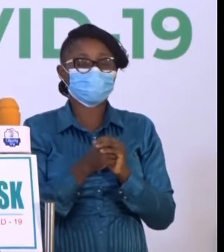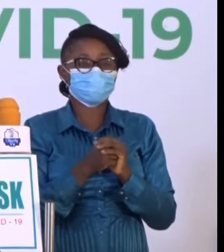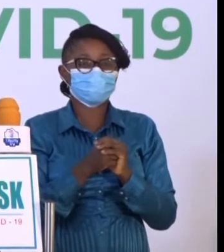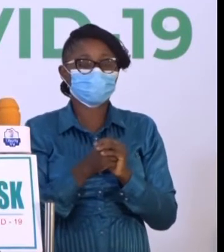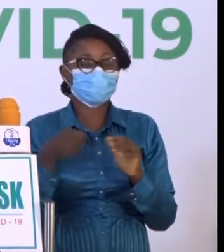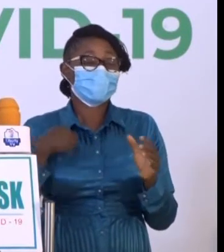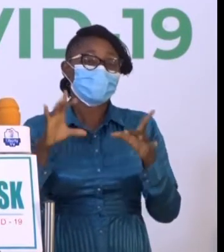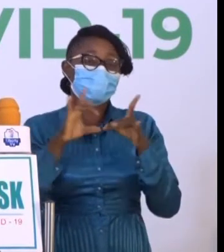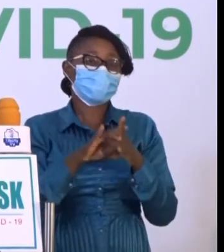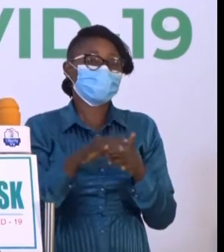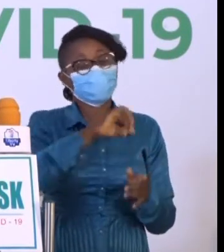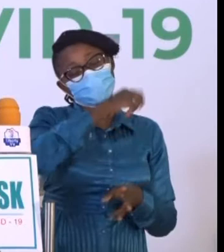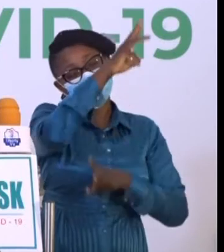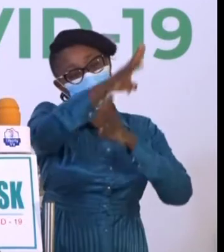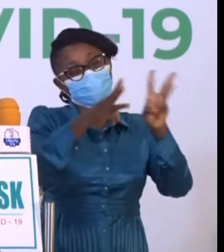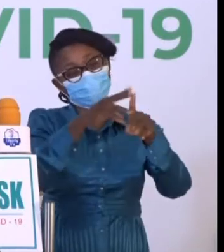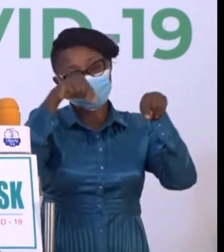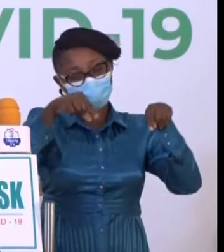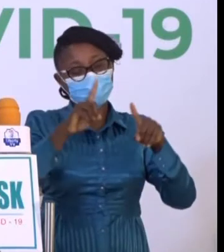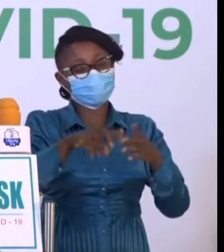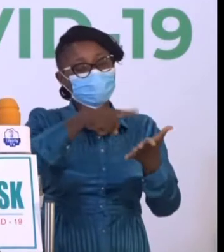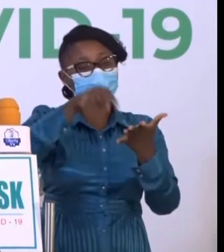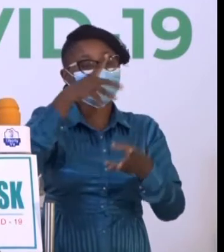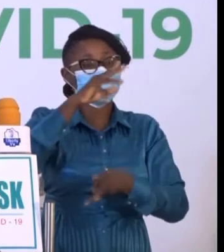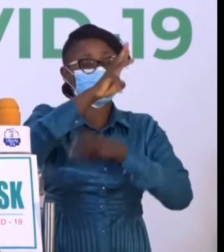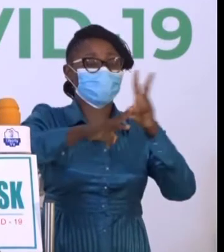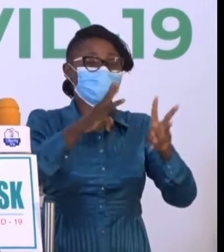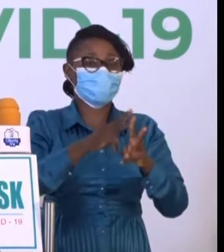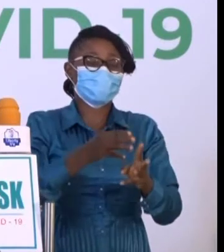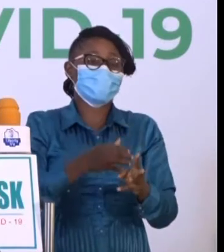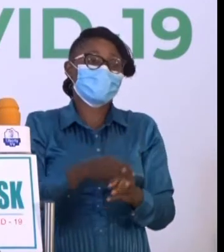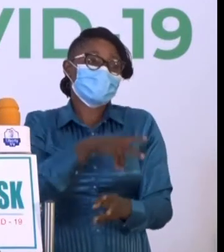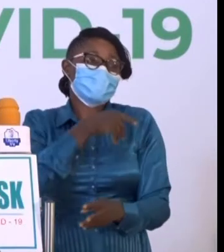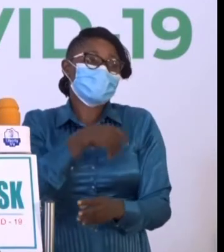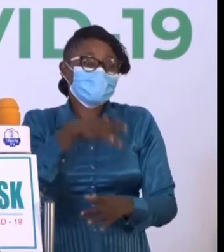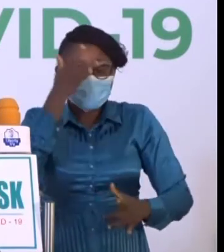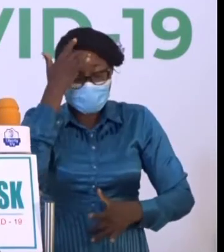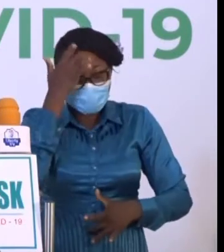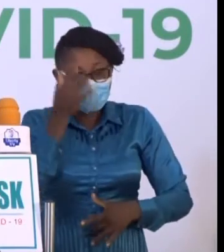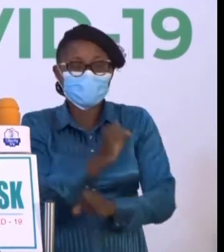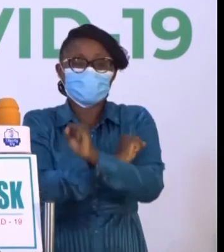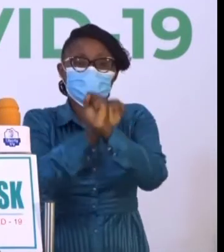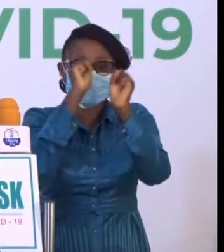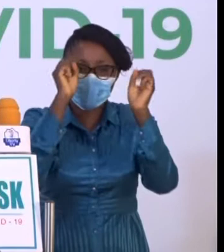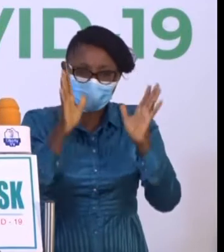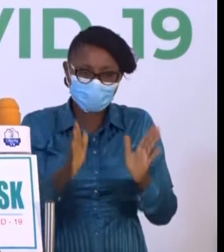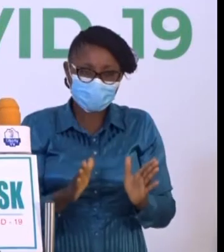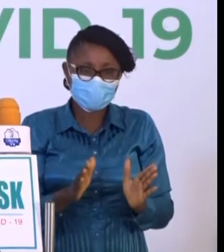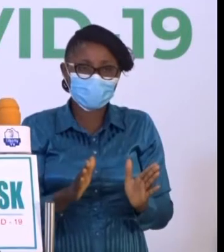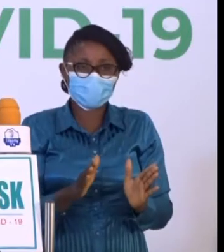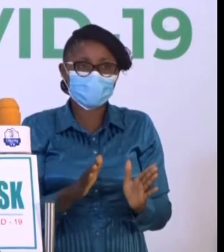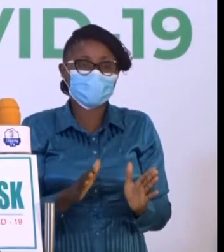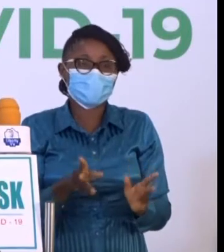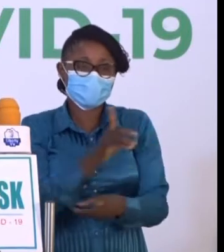We join the rest of the world today to mark the World Patient Safety Day, which was